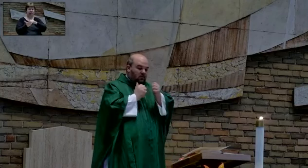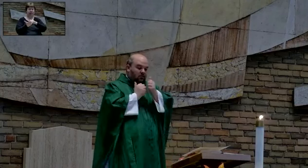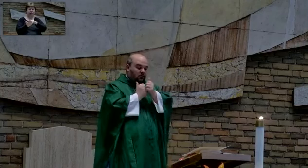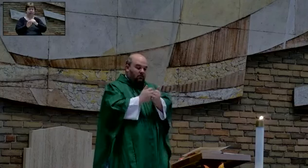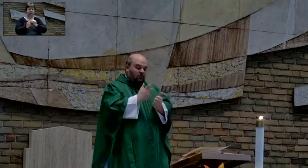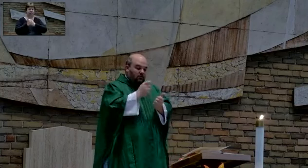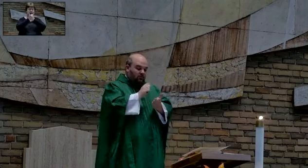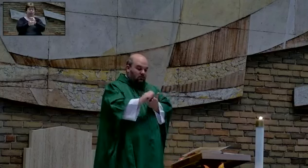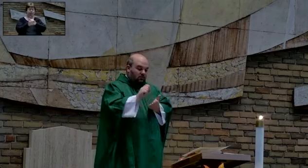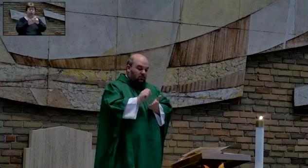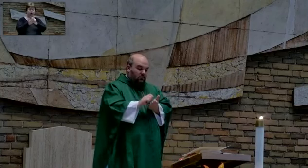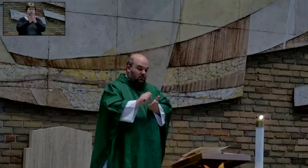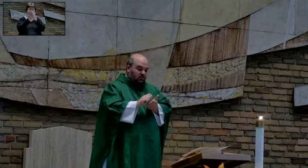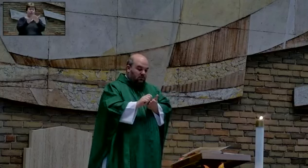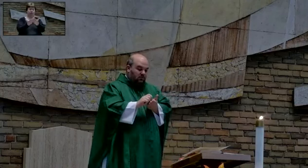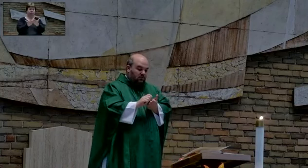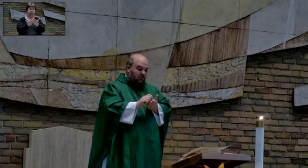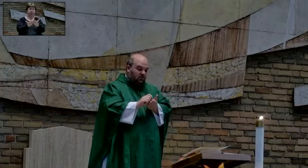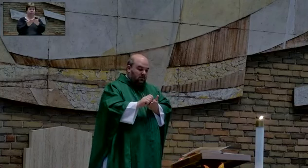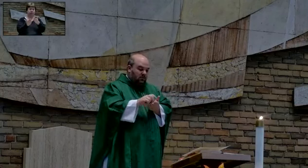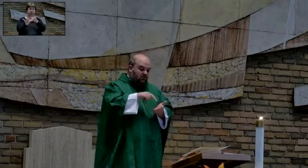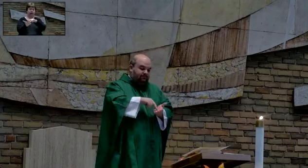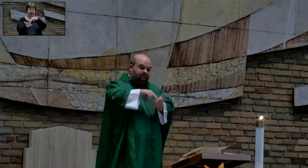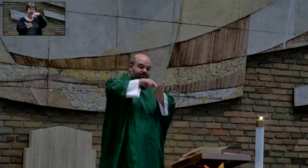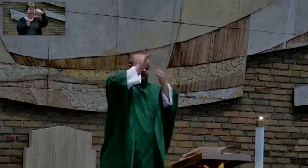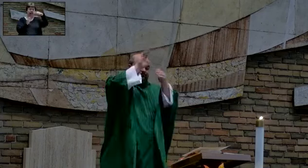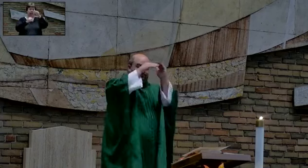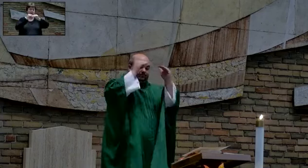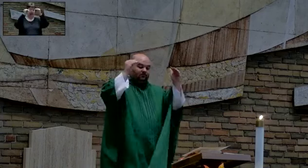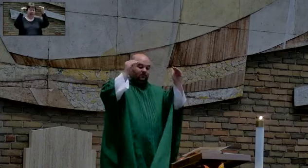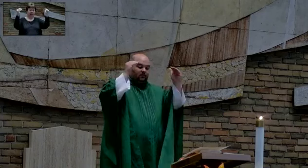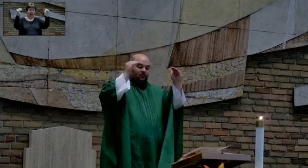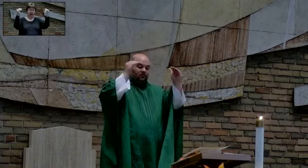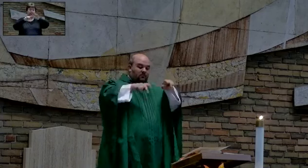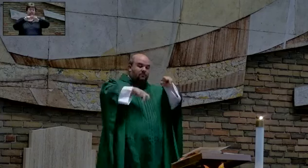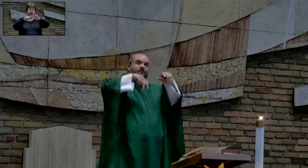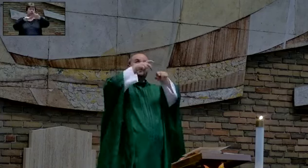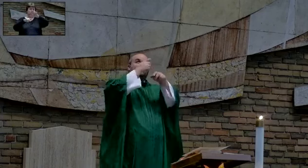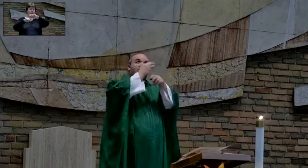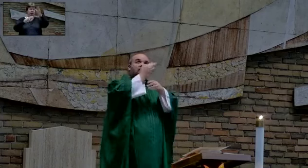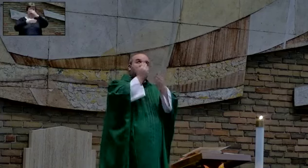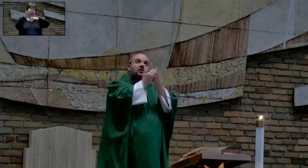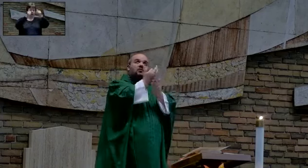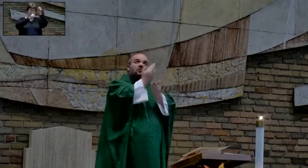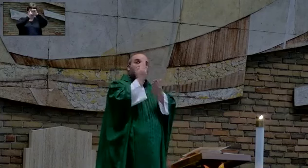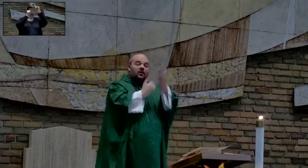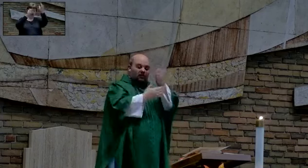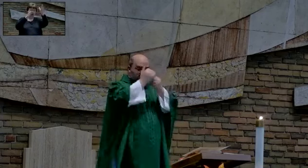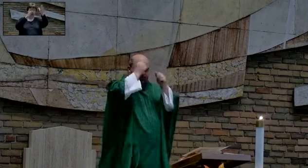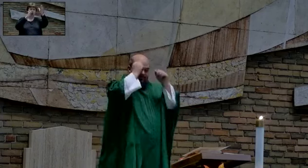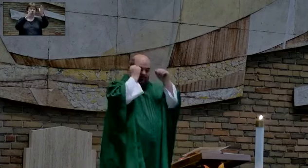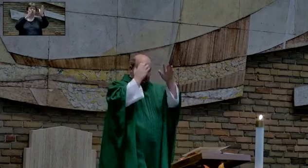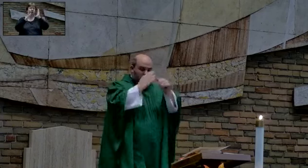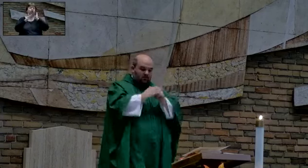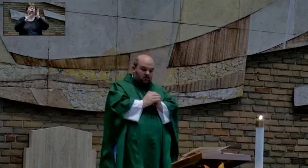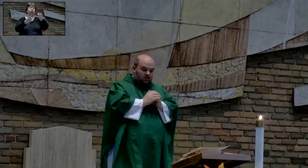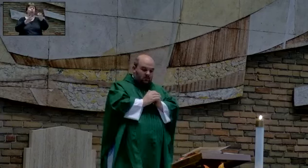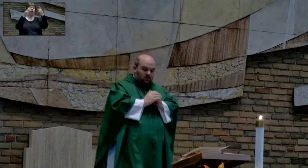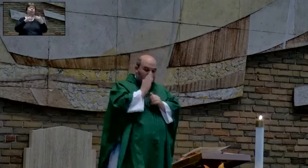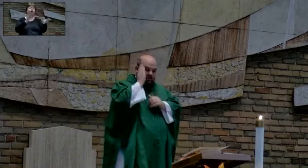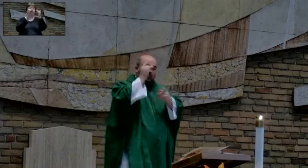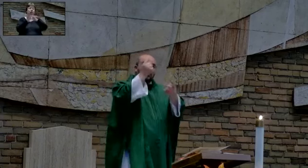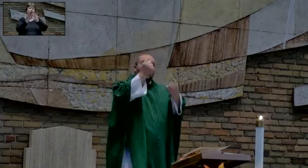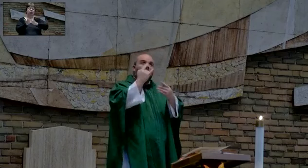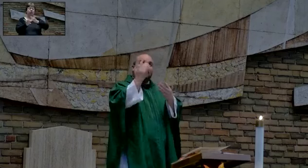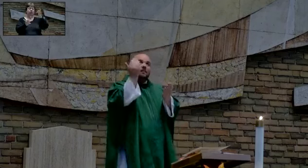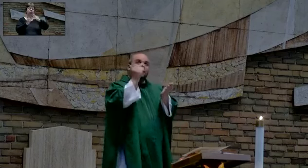in accordance with the Scriptures. He ascended into heaven and is seated at the right hand of the Father. He will come again